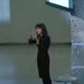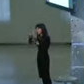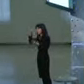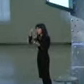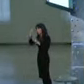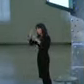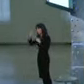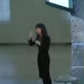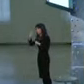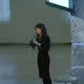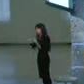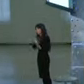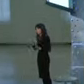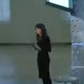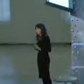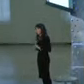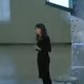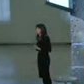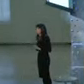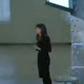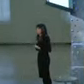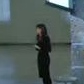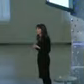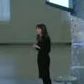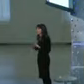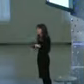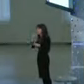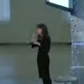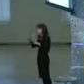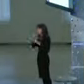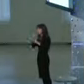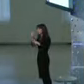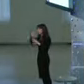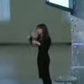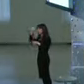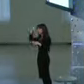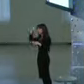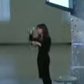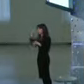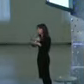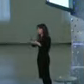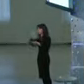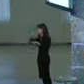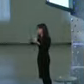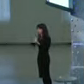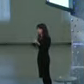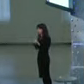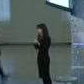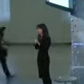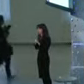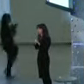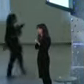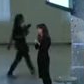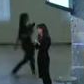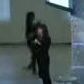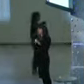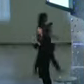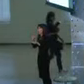So one of the things I posited in my thesis was that perhaps there's this other dimension that